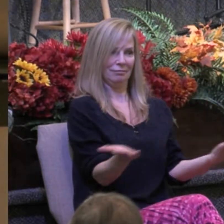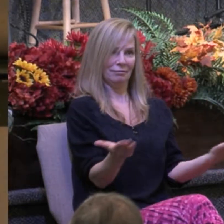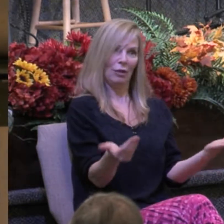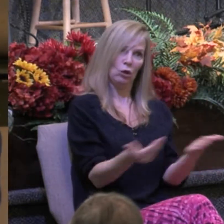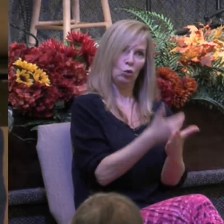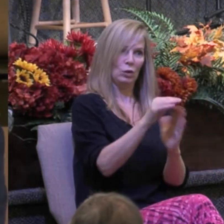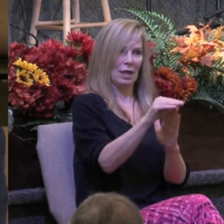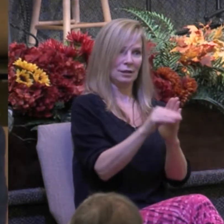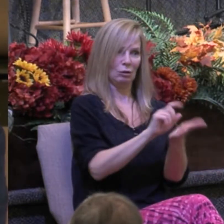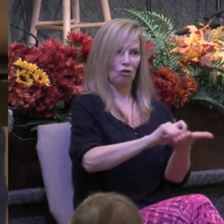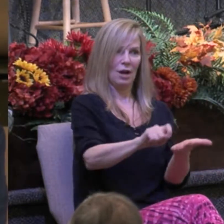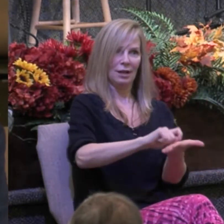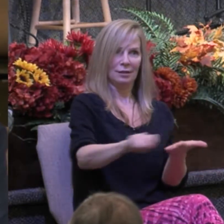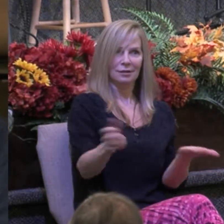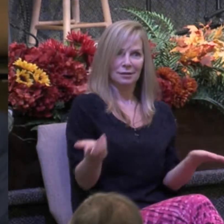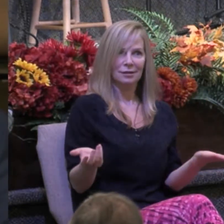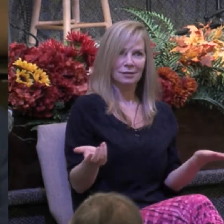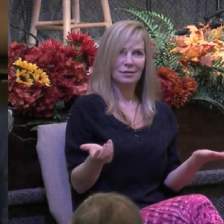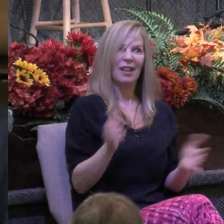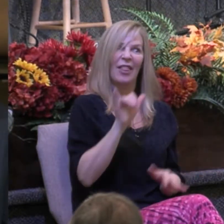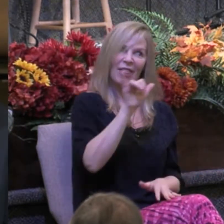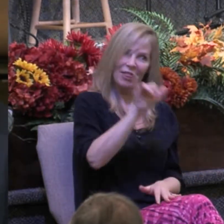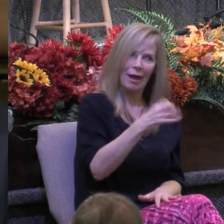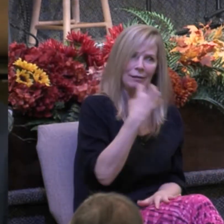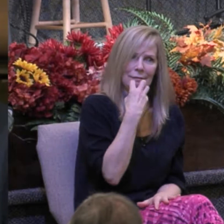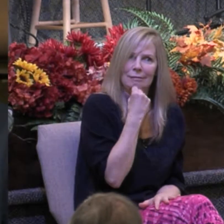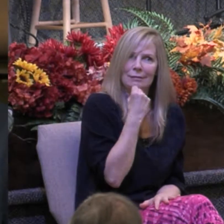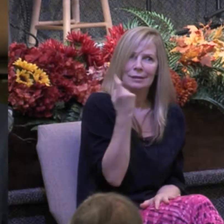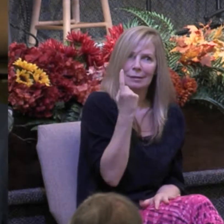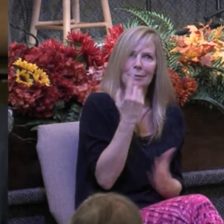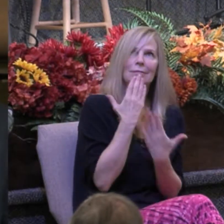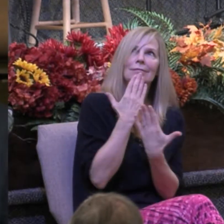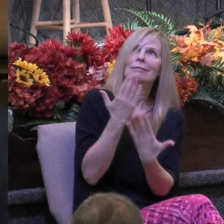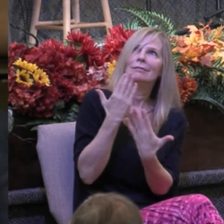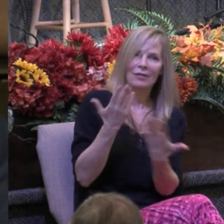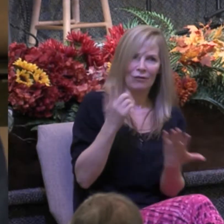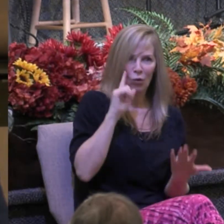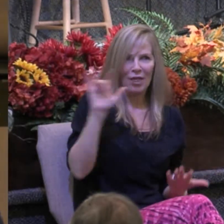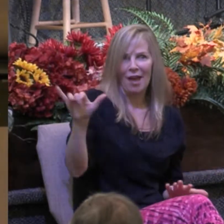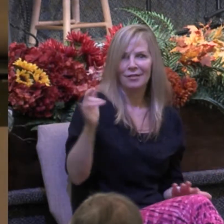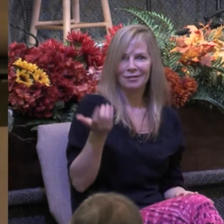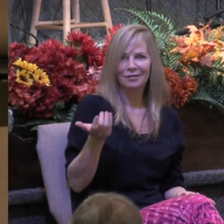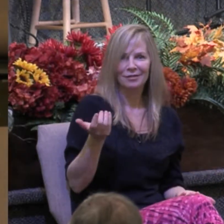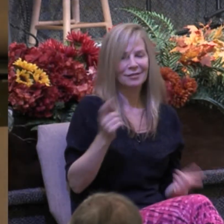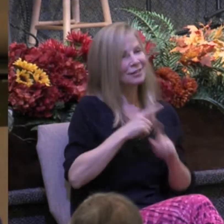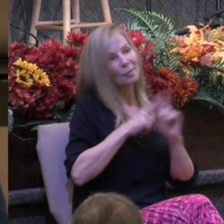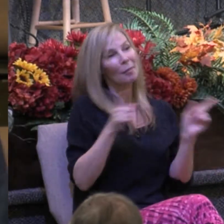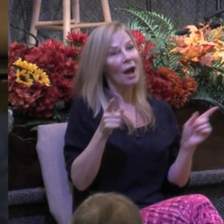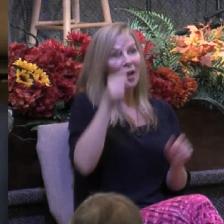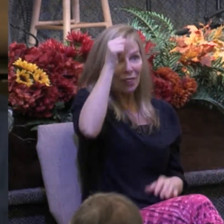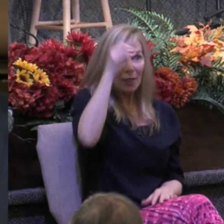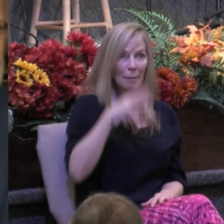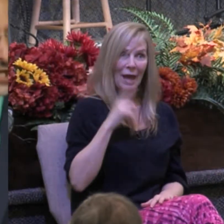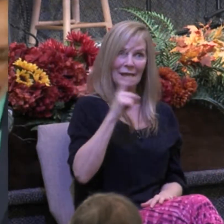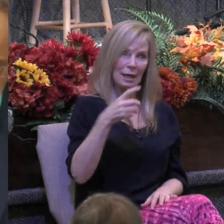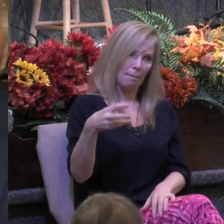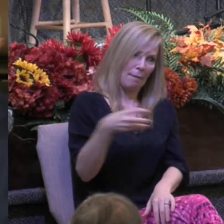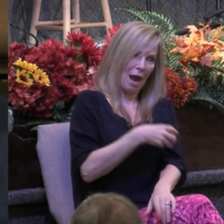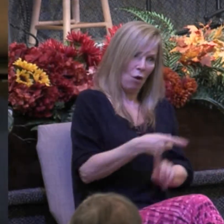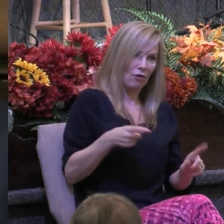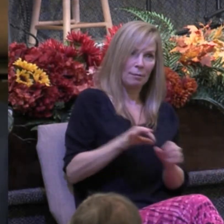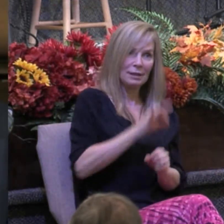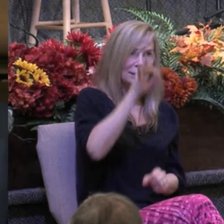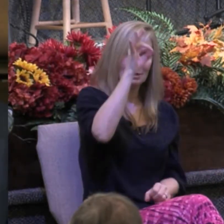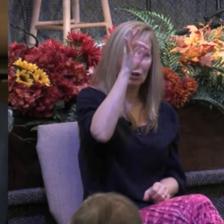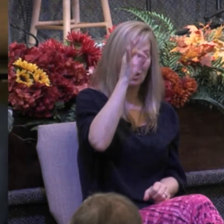Testament writings. That is something to be grateful for. But these men also needed the power of the Holy Spirit just